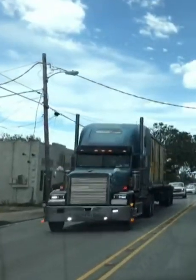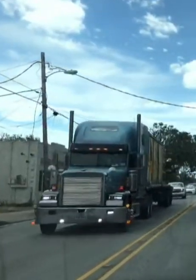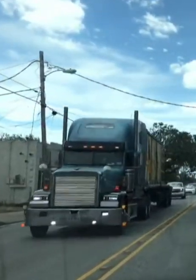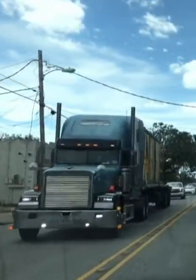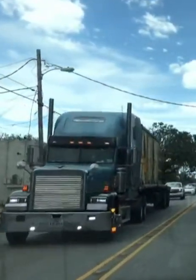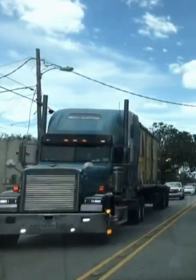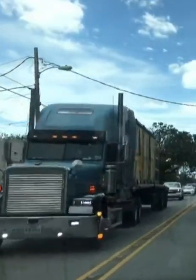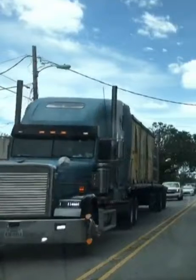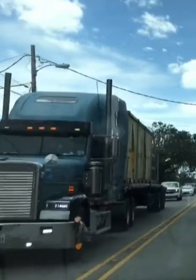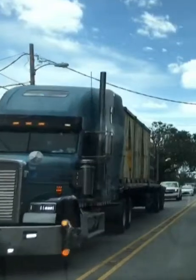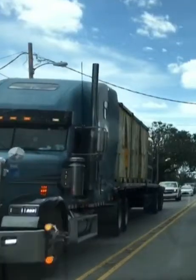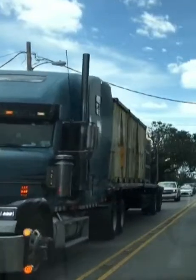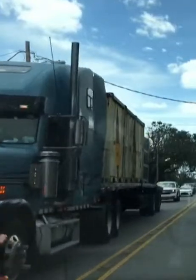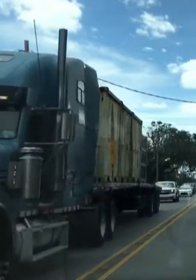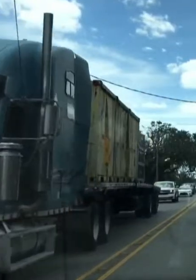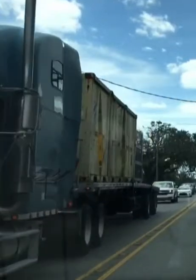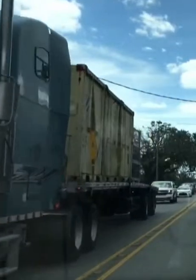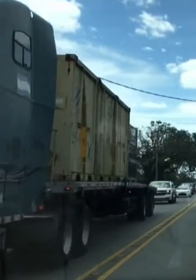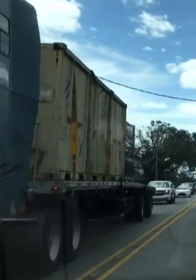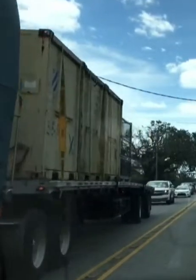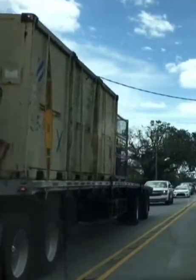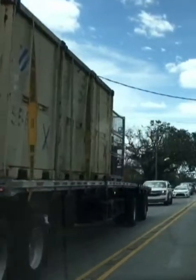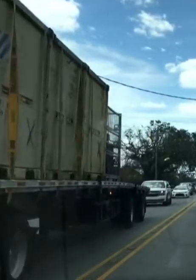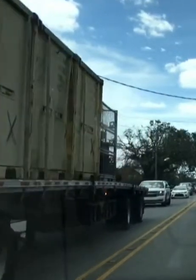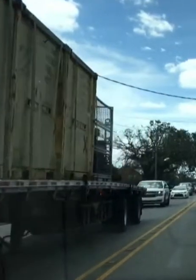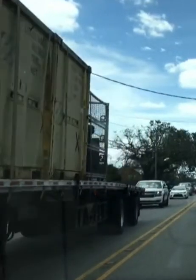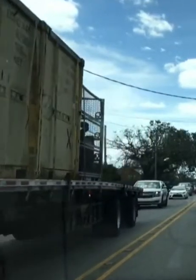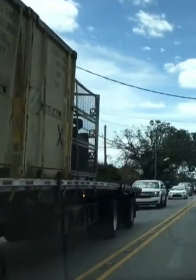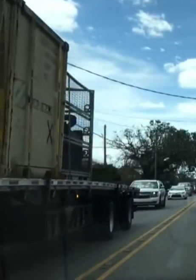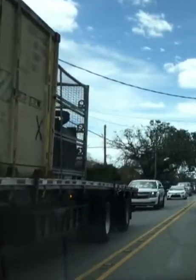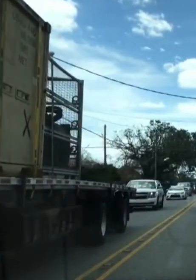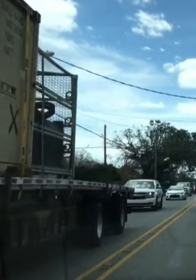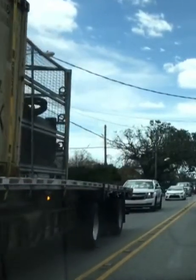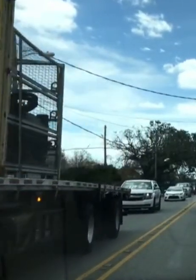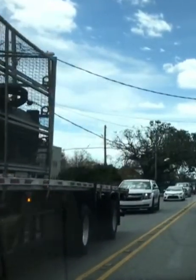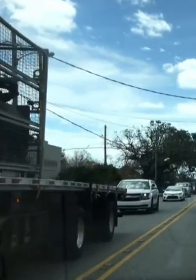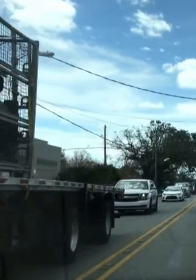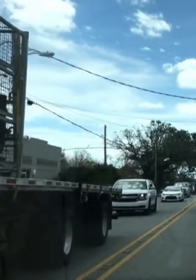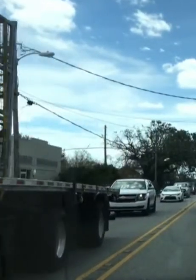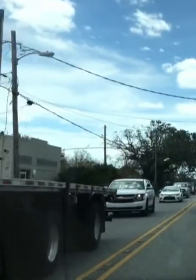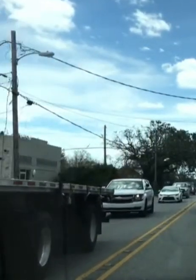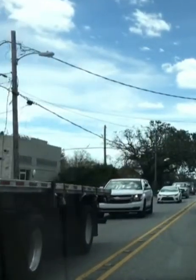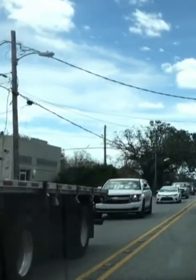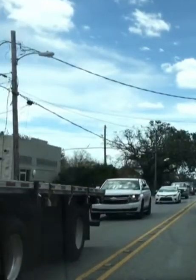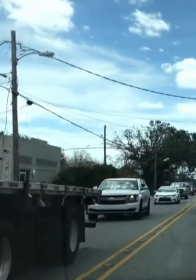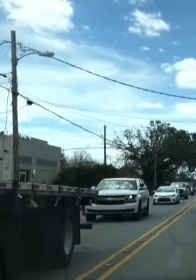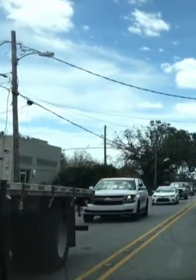We're heading south towards the airport right now. I know that area was a low-lying area before. Residents